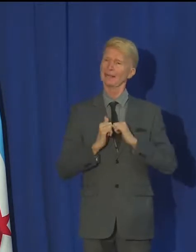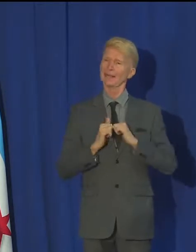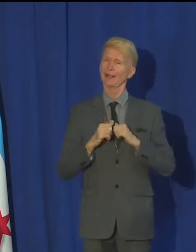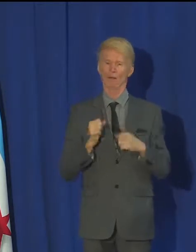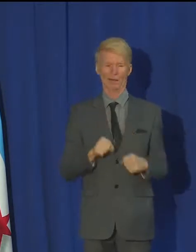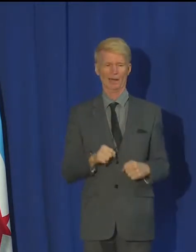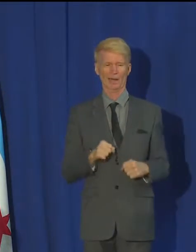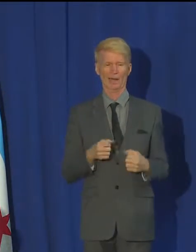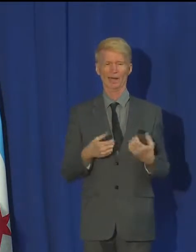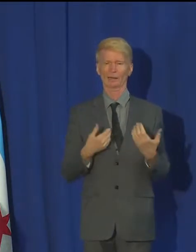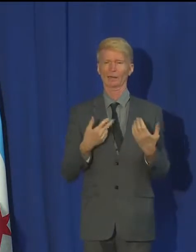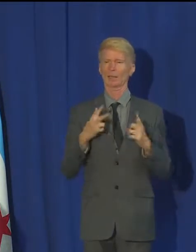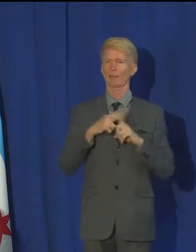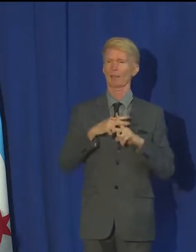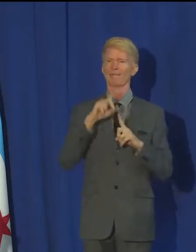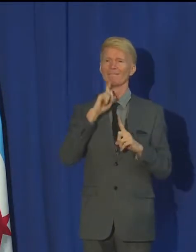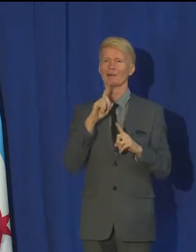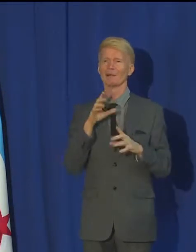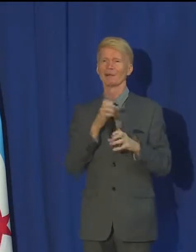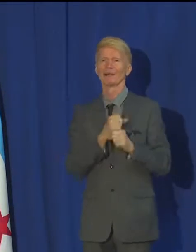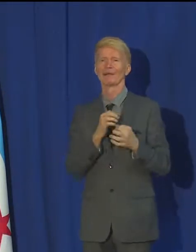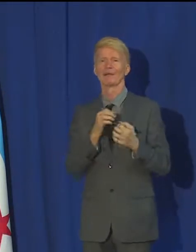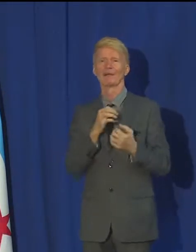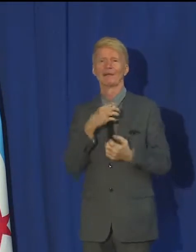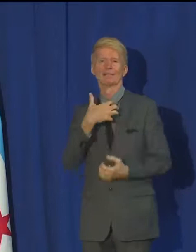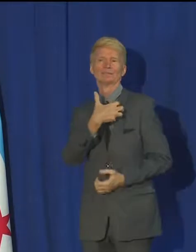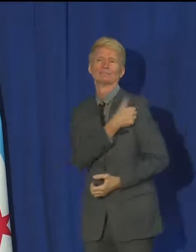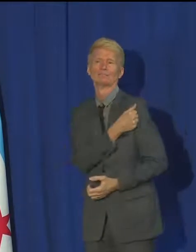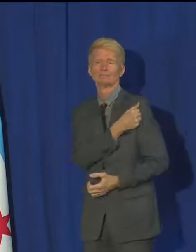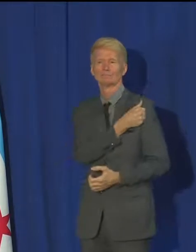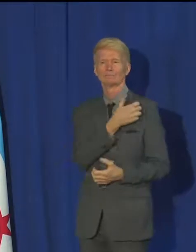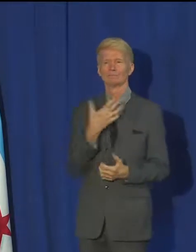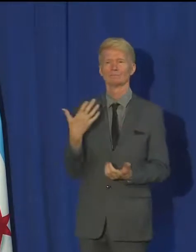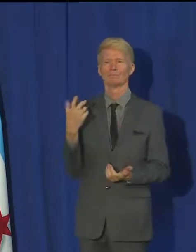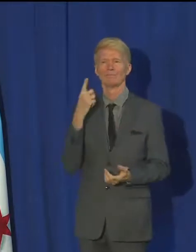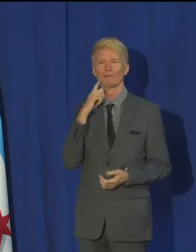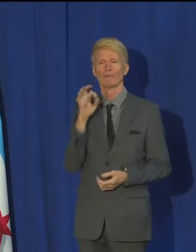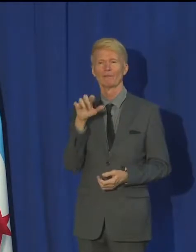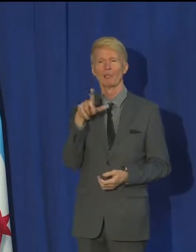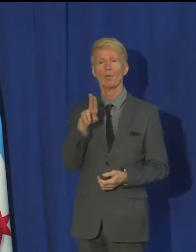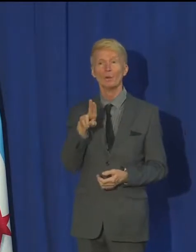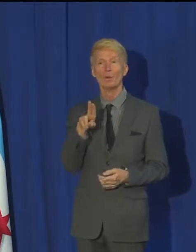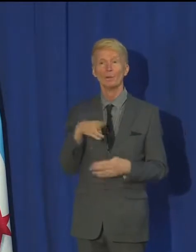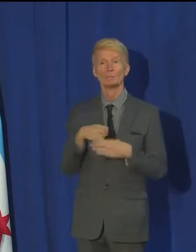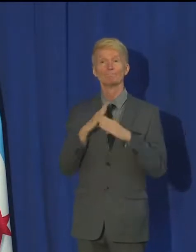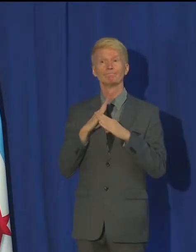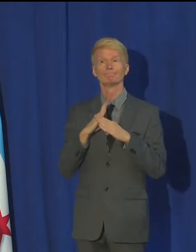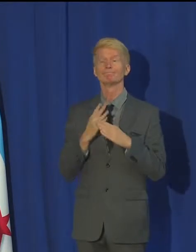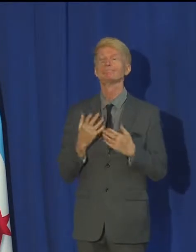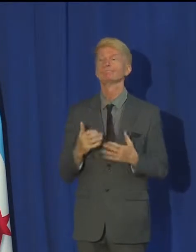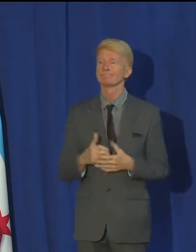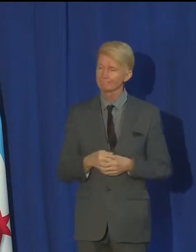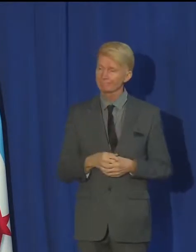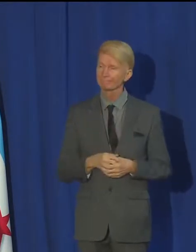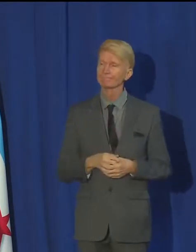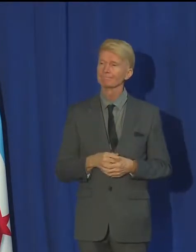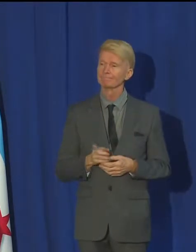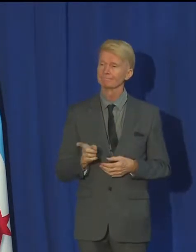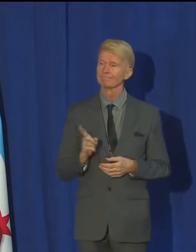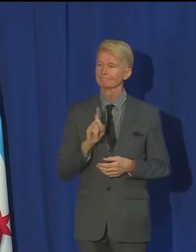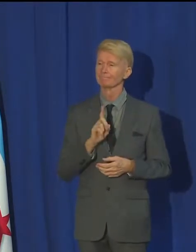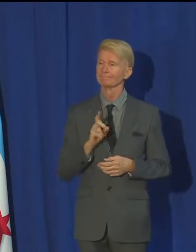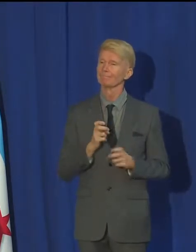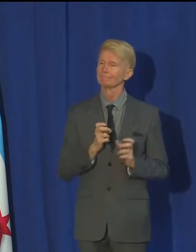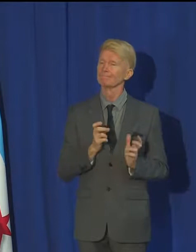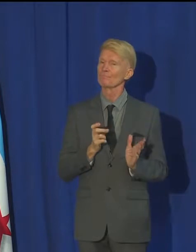flu shot? Yeah, it's a good question. So first, I would encourage people to make sure they're